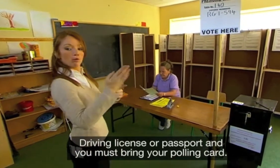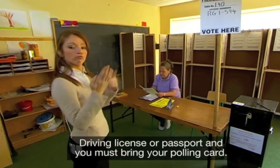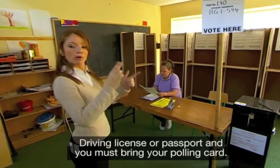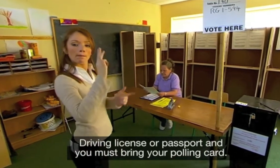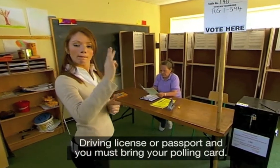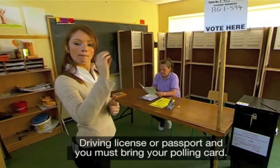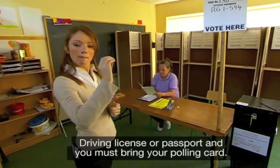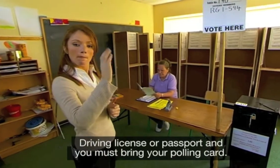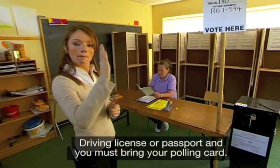polling card.